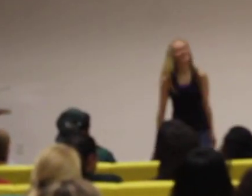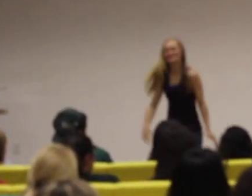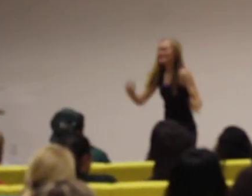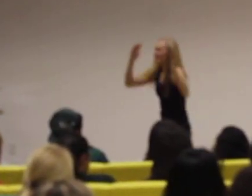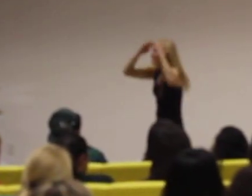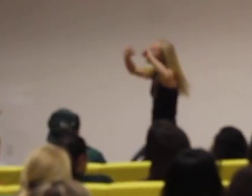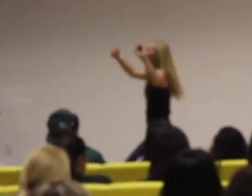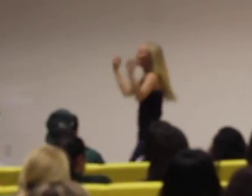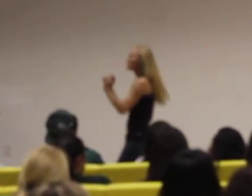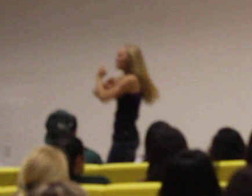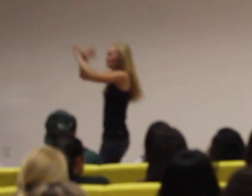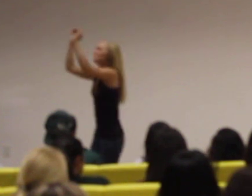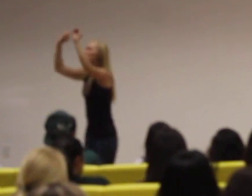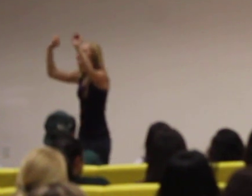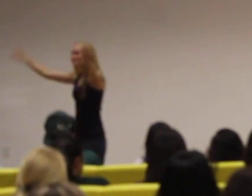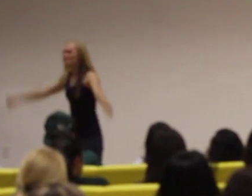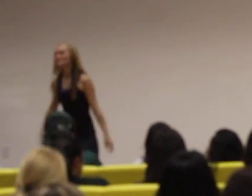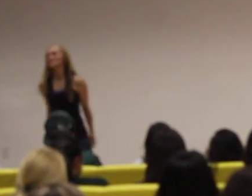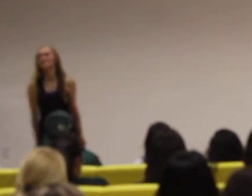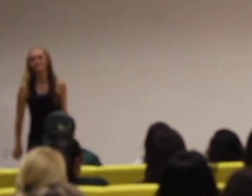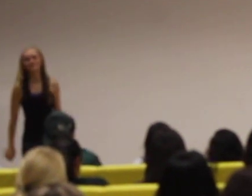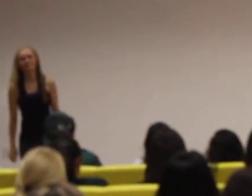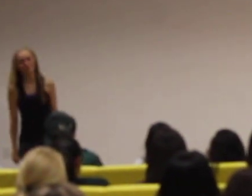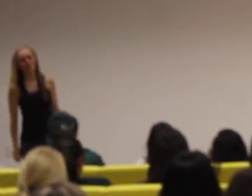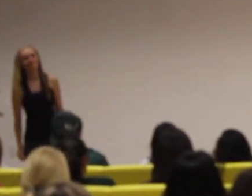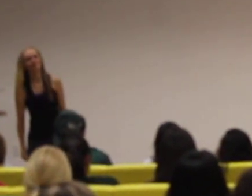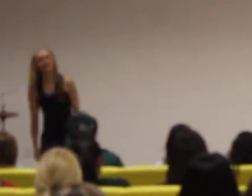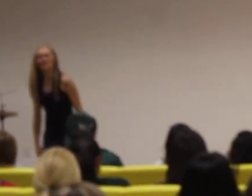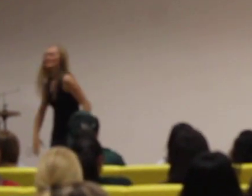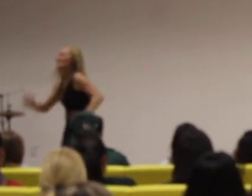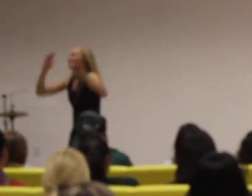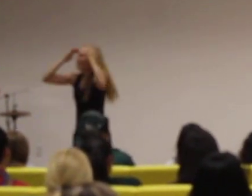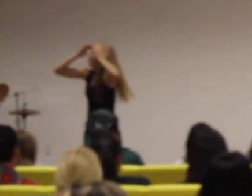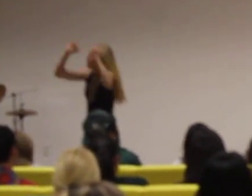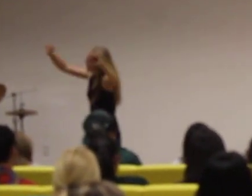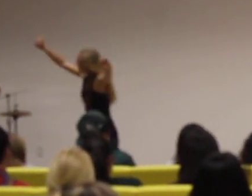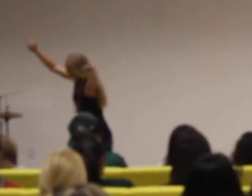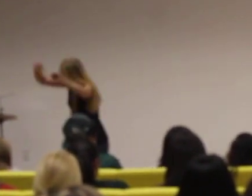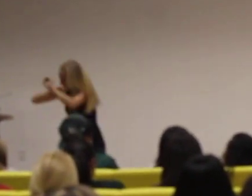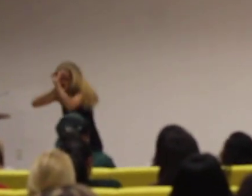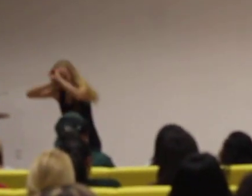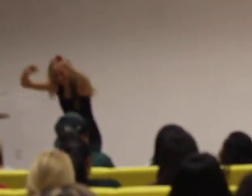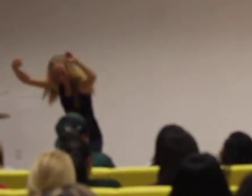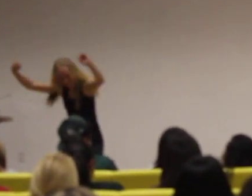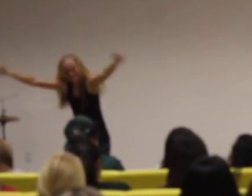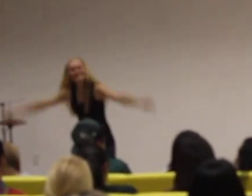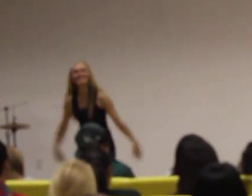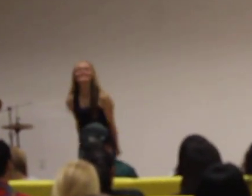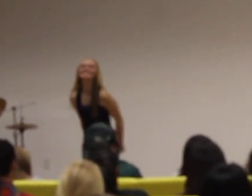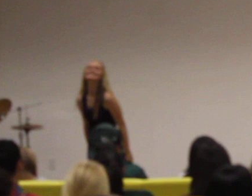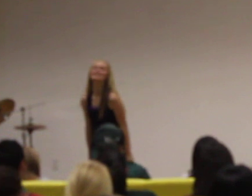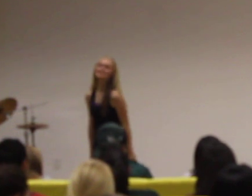I'm blessing you I'm blessing